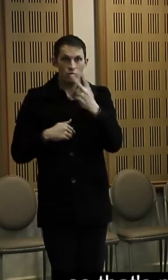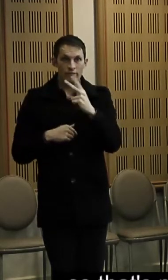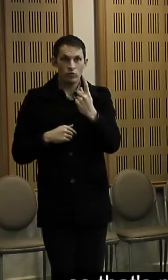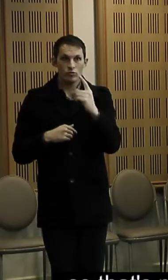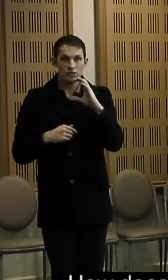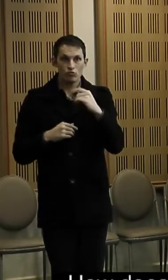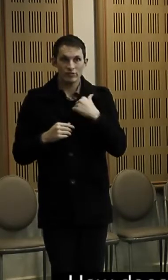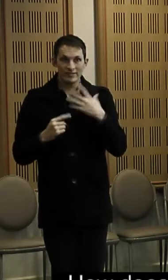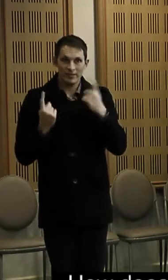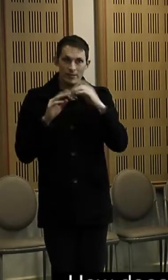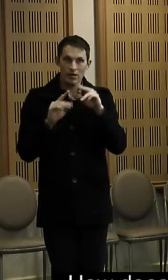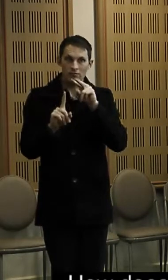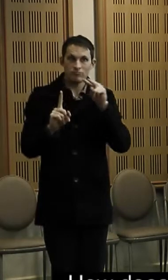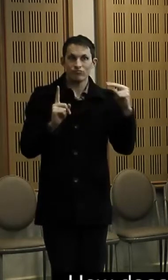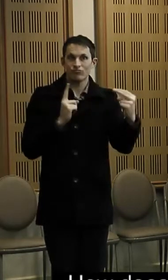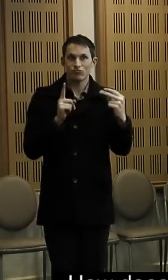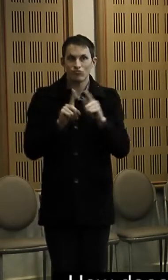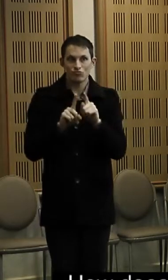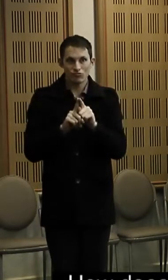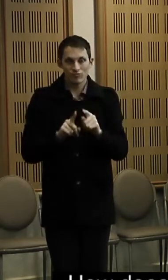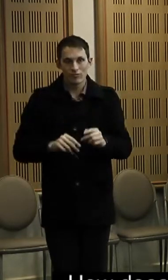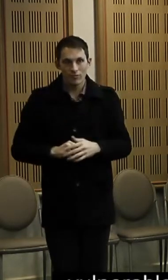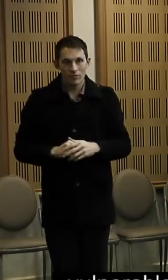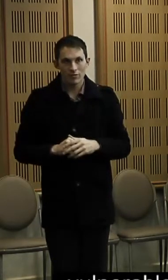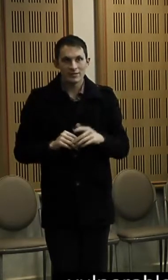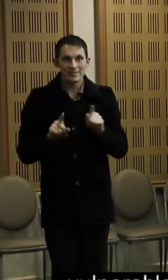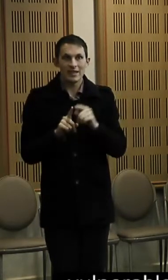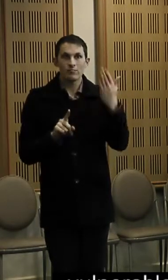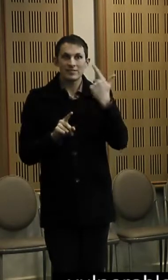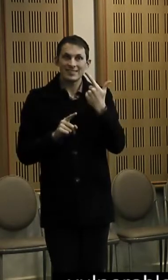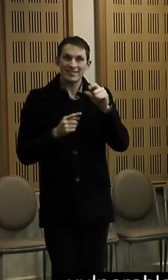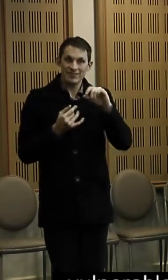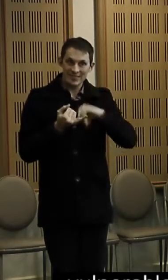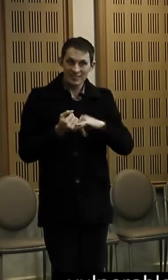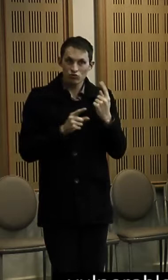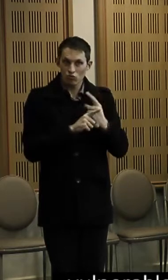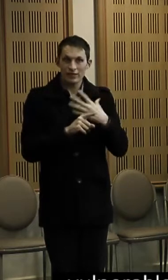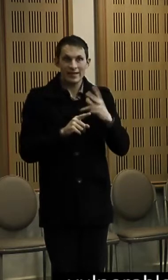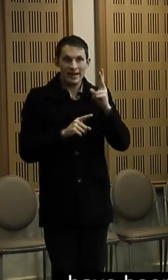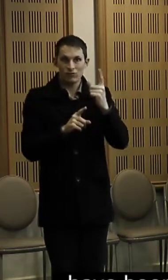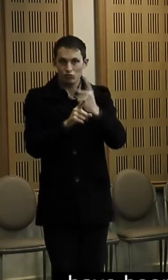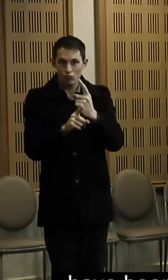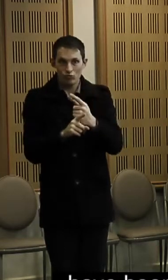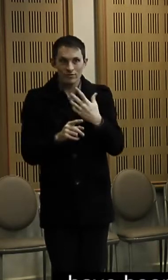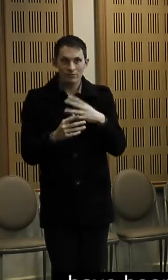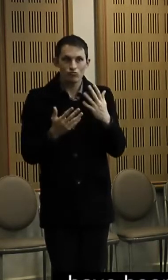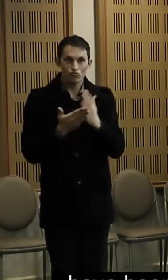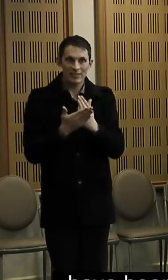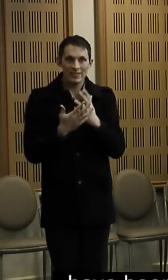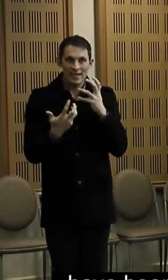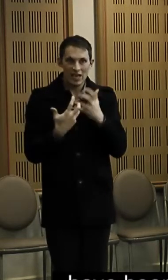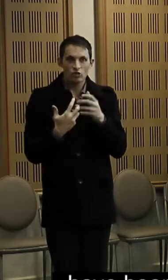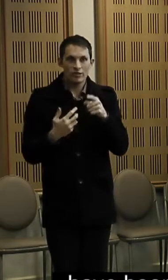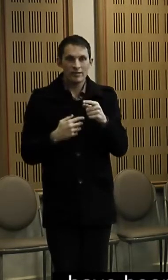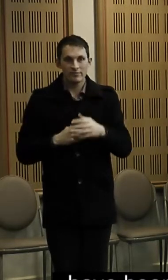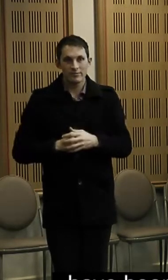engage these things that we began talking about in the 70s. We need to be really engaging them now. So it